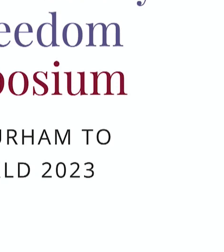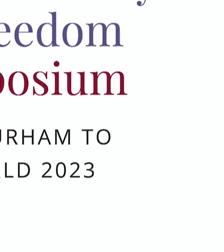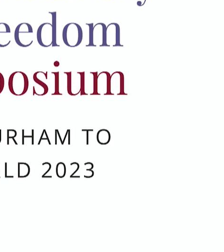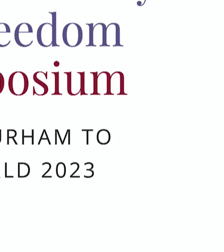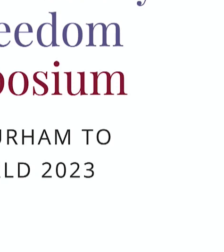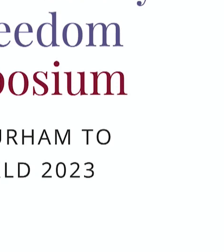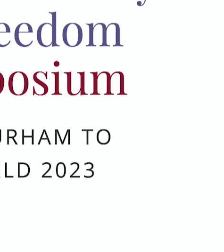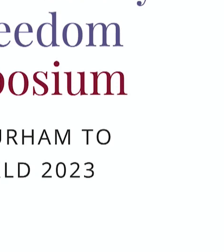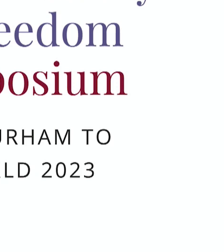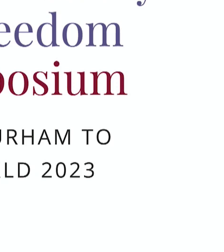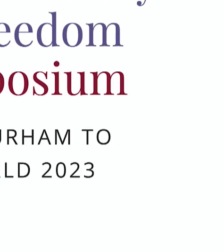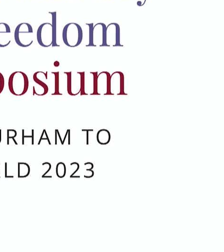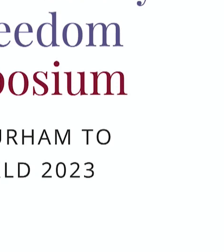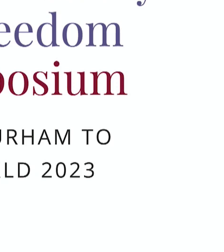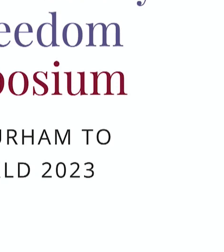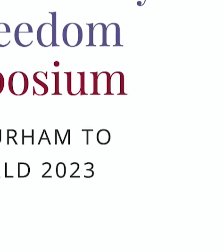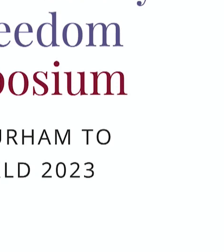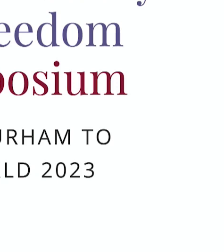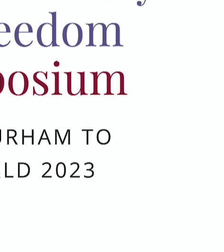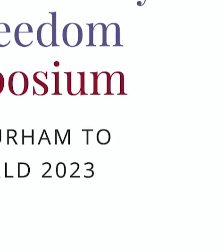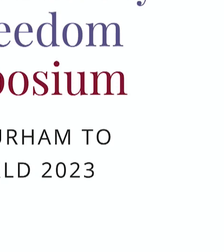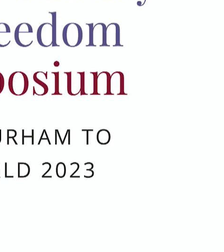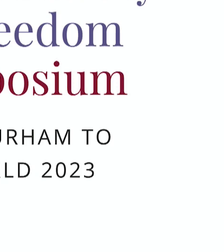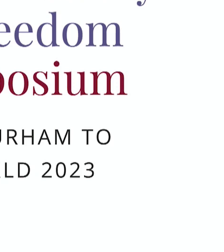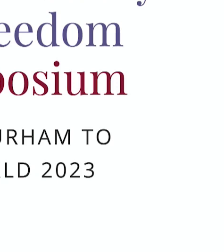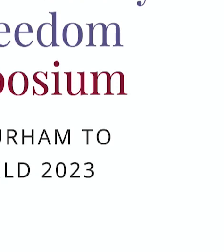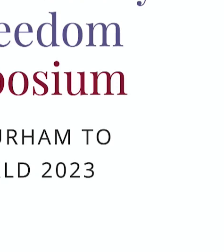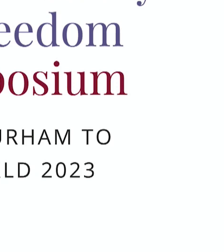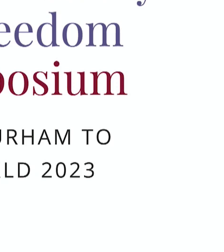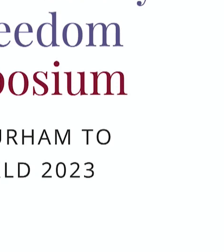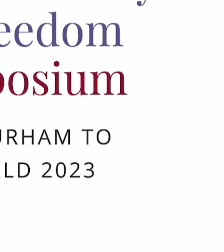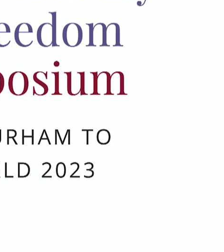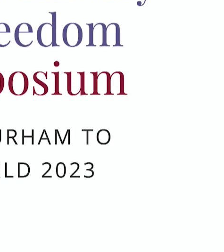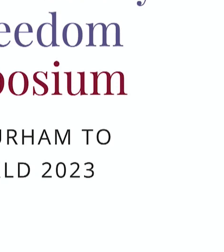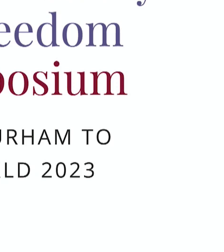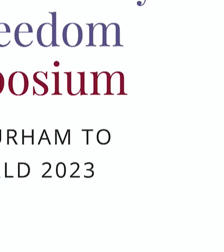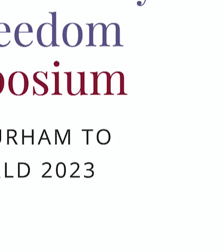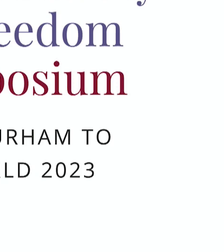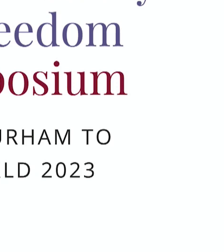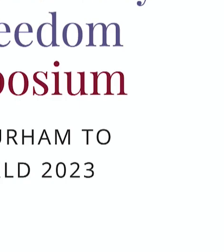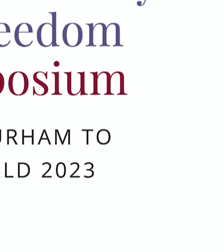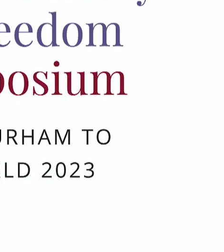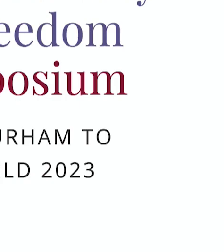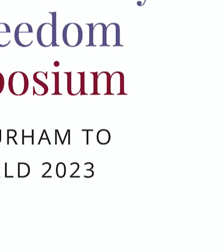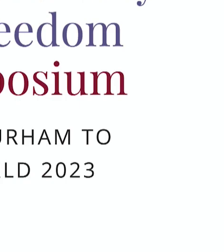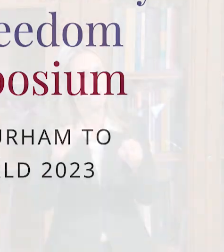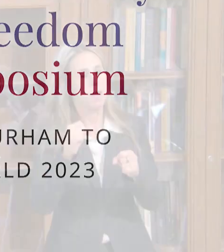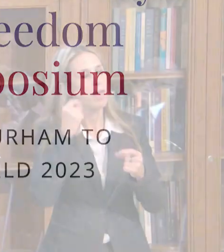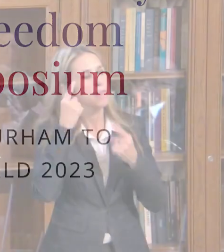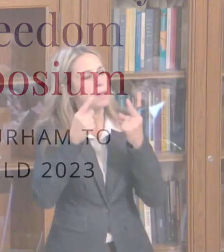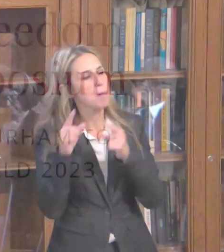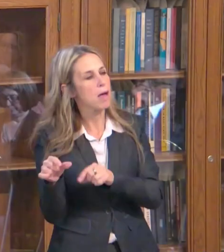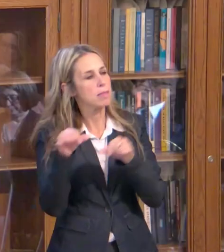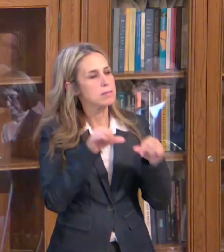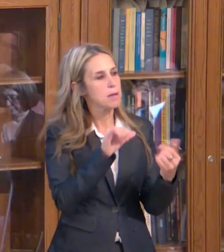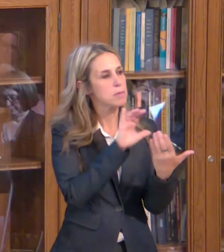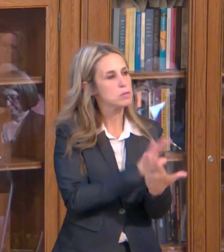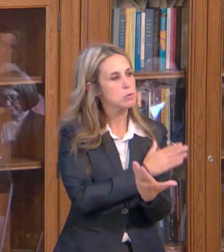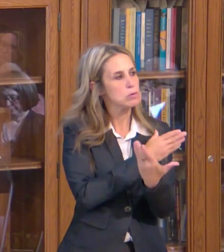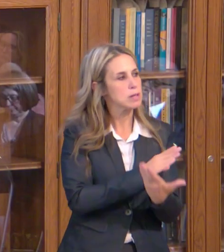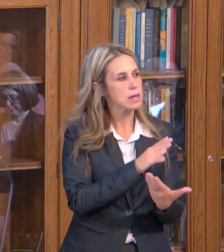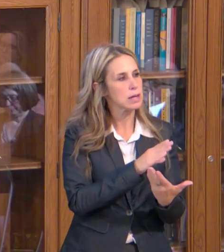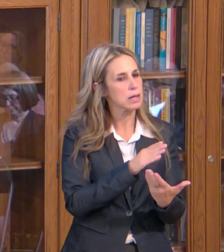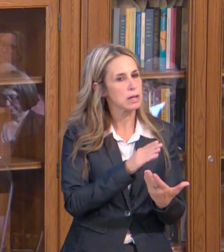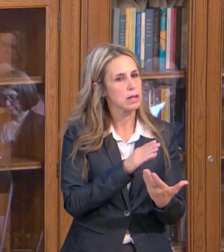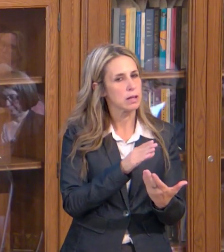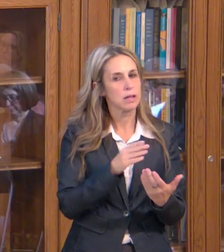I speak of the enduring character of From Slavery to Freedom I want you to think of it like music I want you to think of